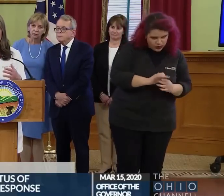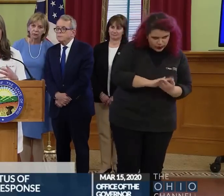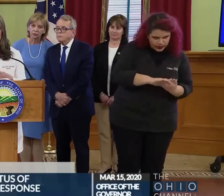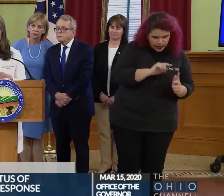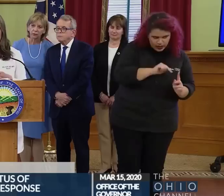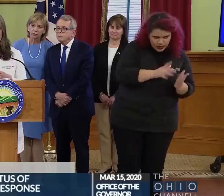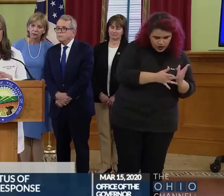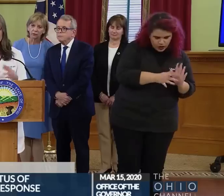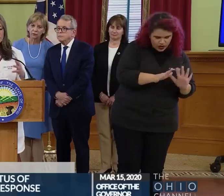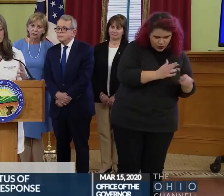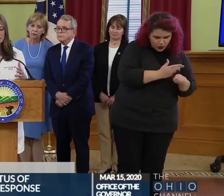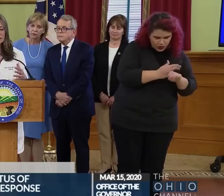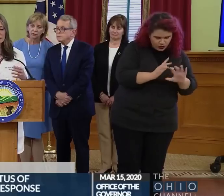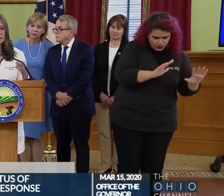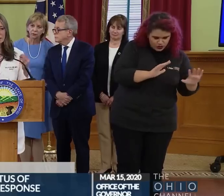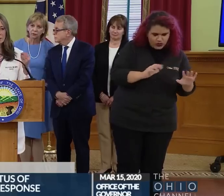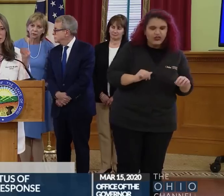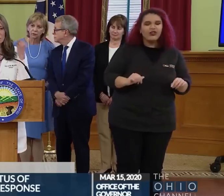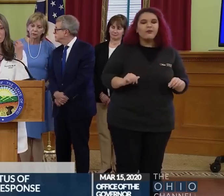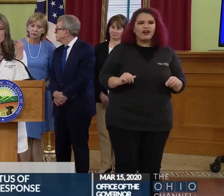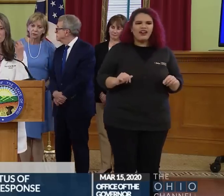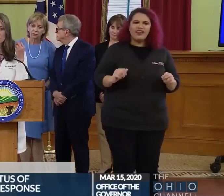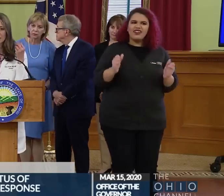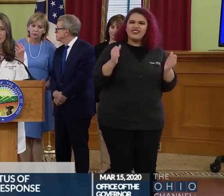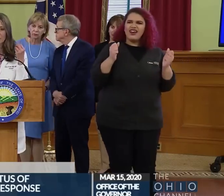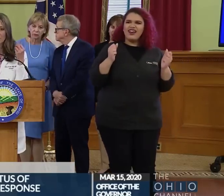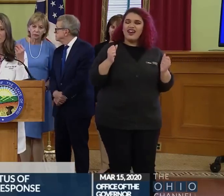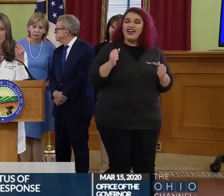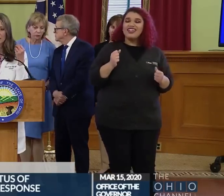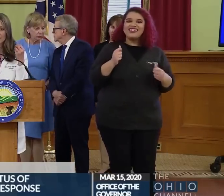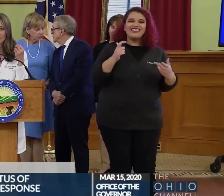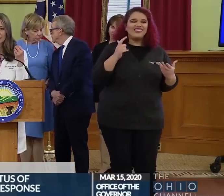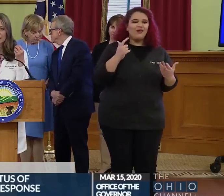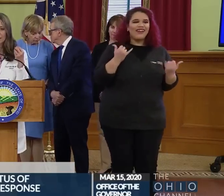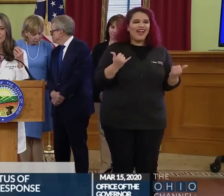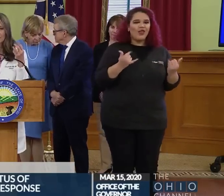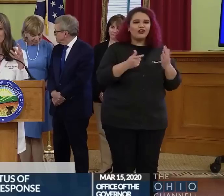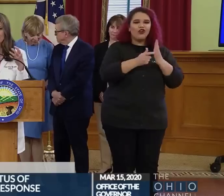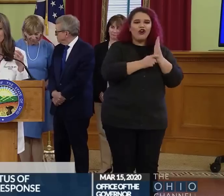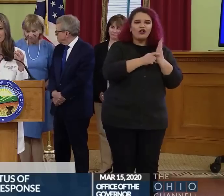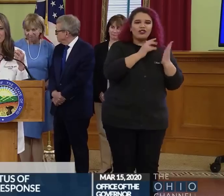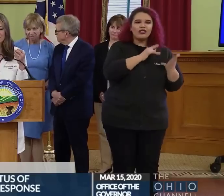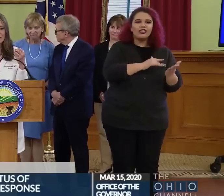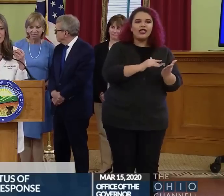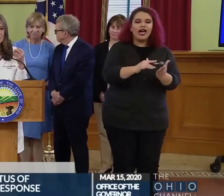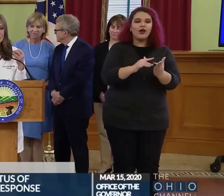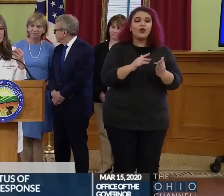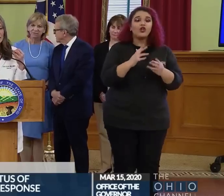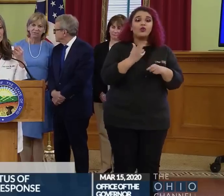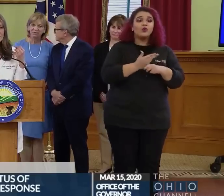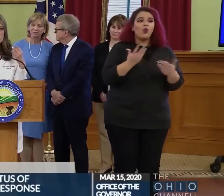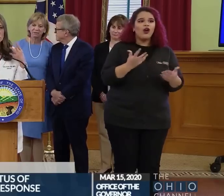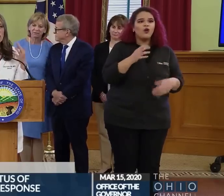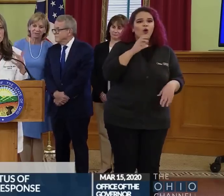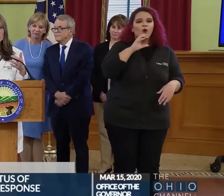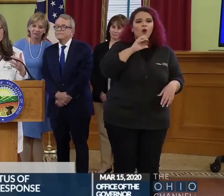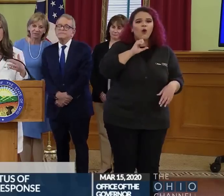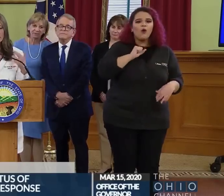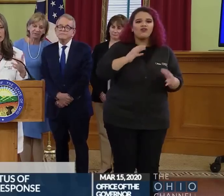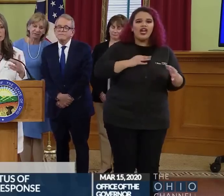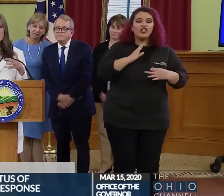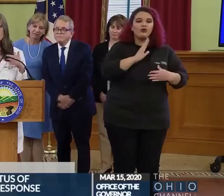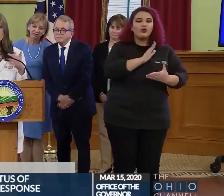know, there are great studies about putting old music that people love. You've probably seen some of the videos, and there's a lot